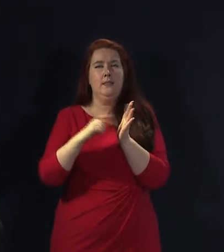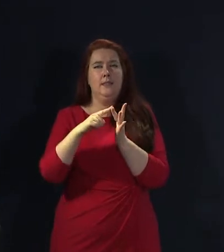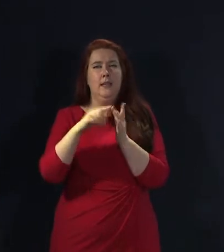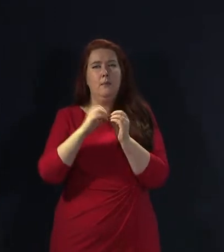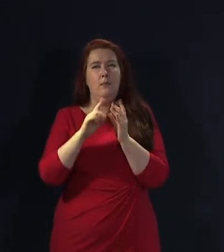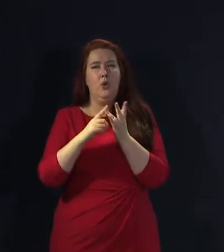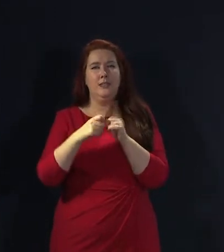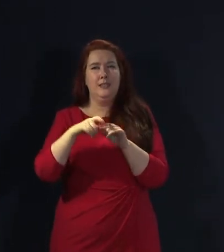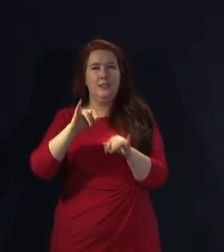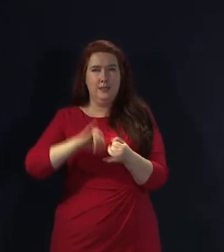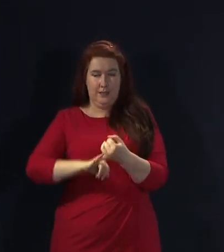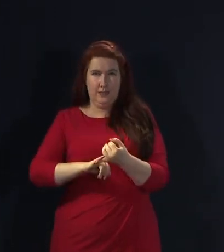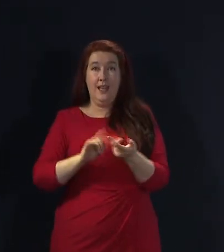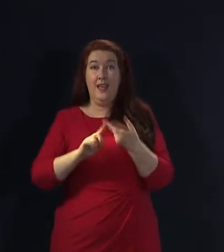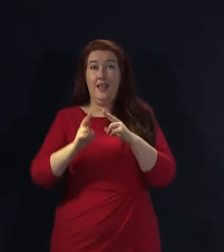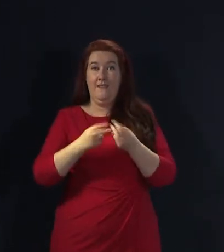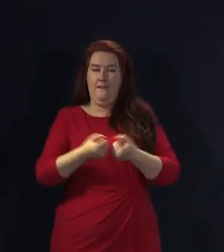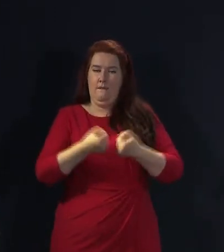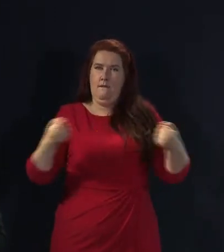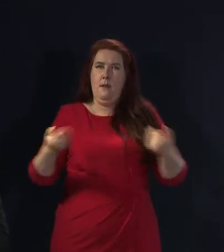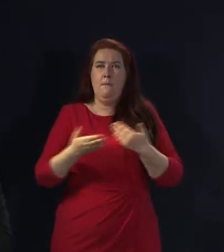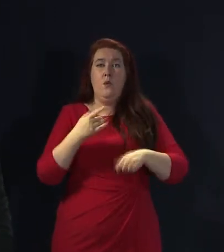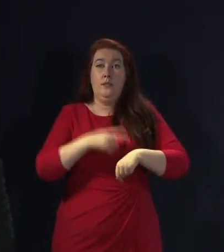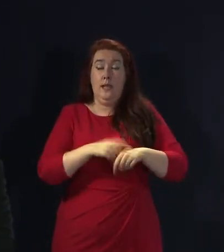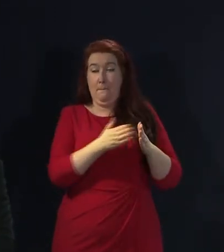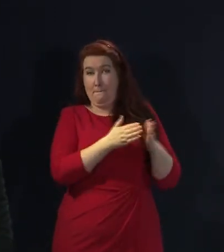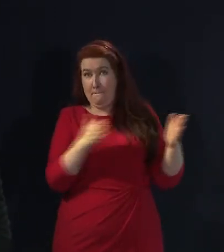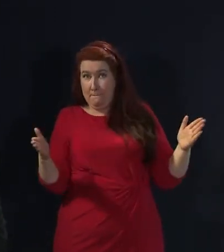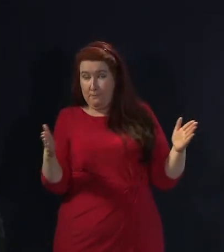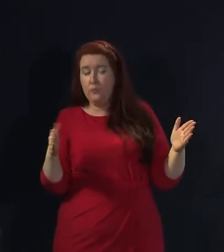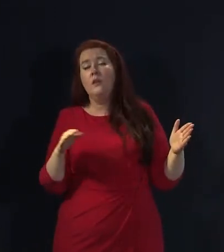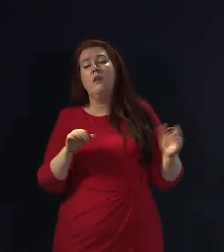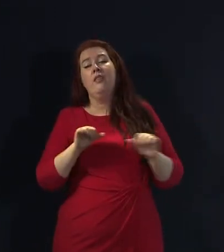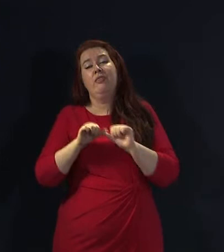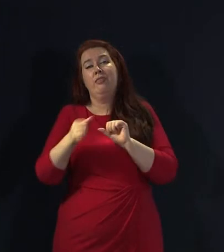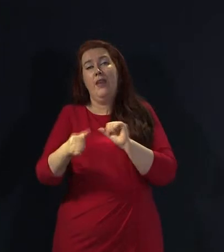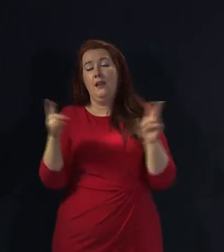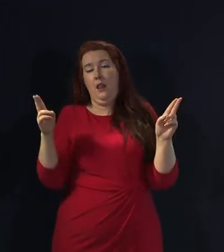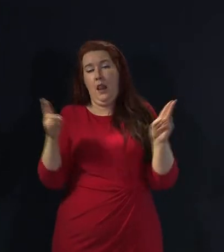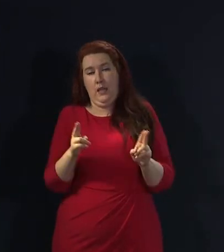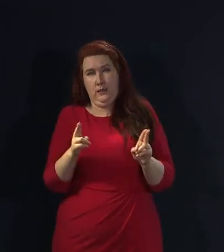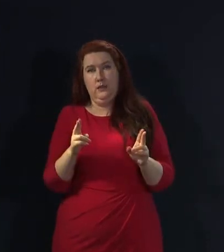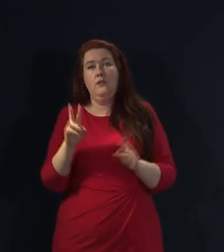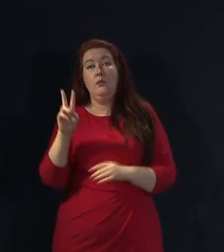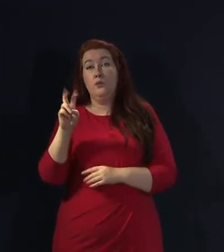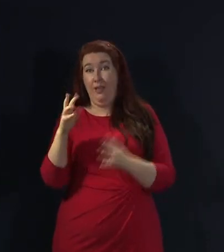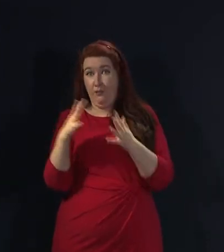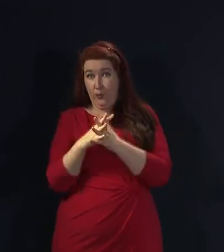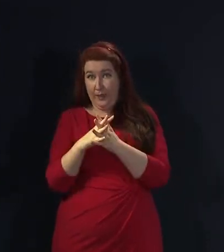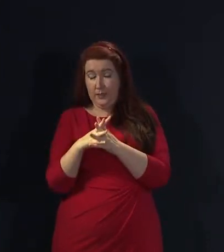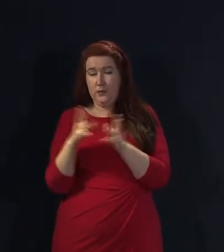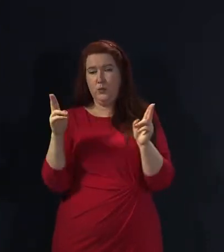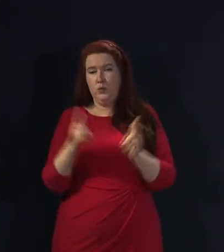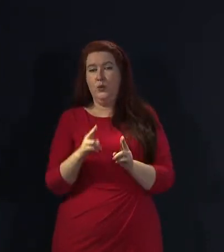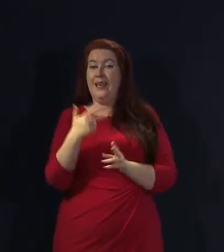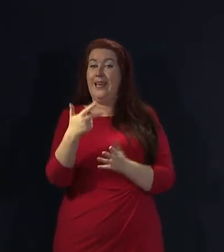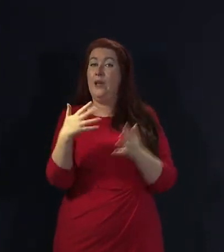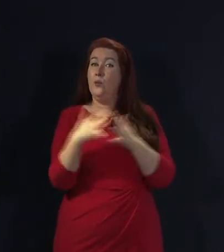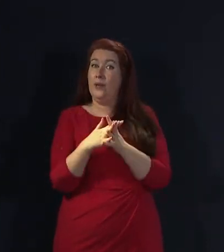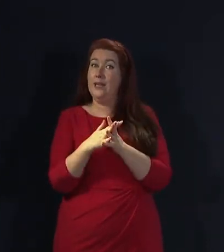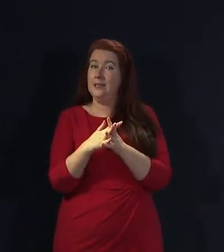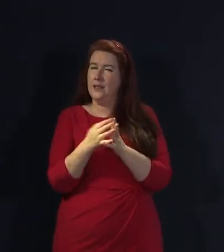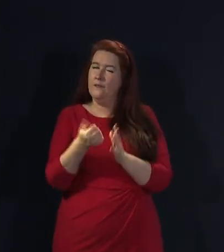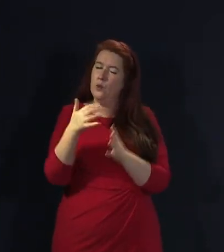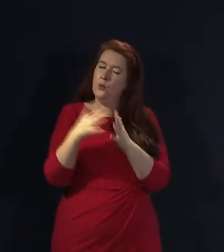that extended gap. Now, they chose to reduce the gap from 12 to 8 weeks a few weeks ago because they